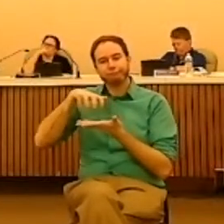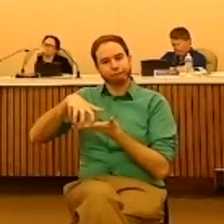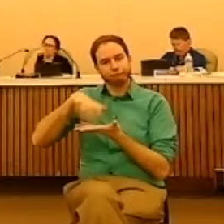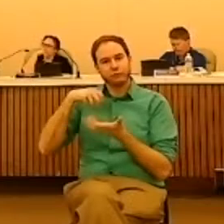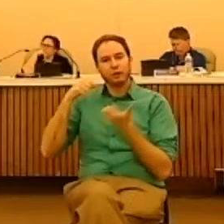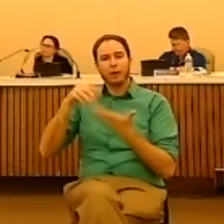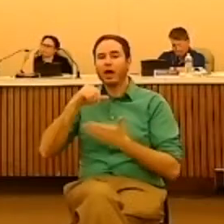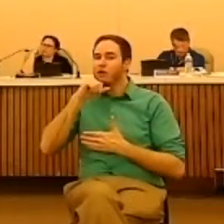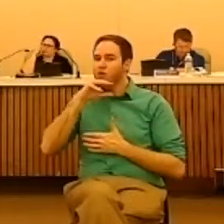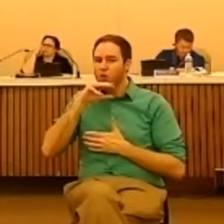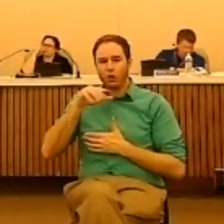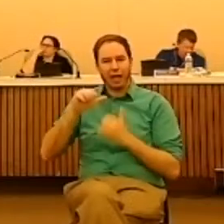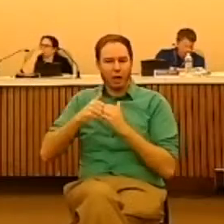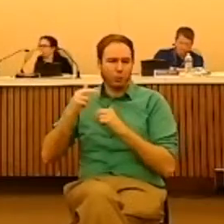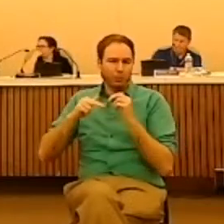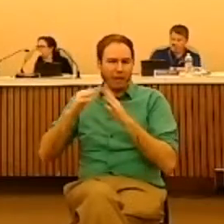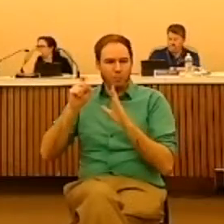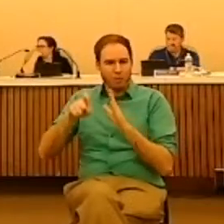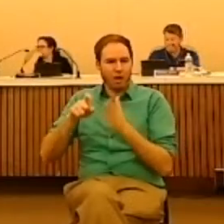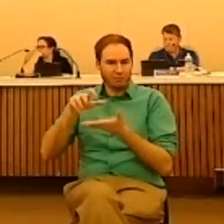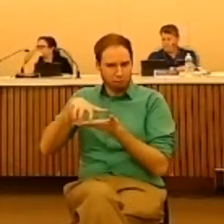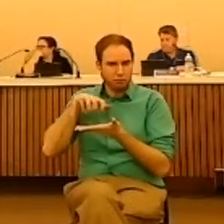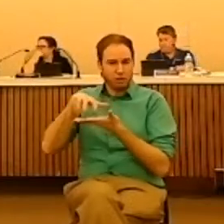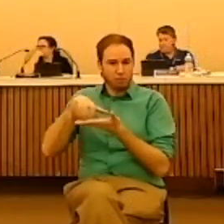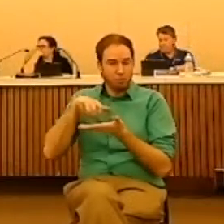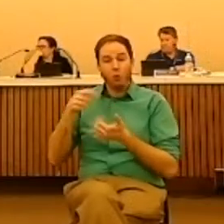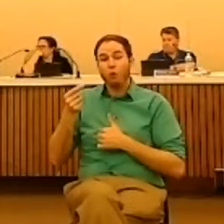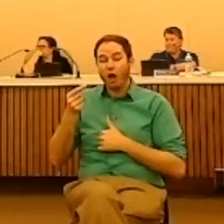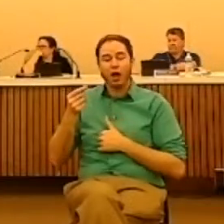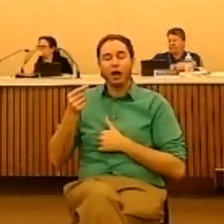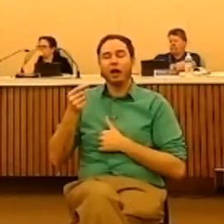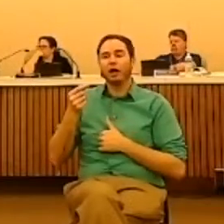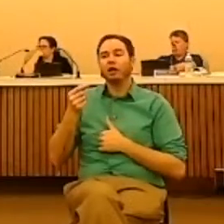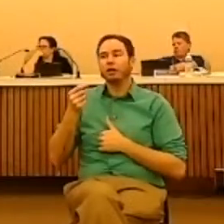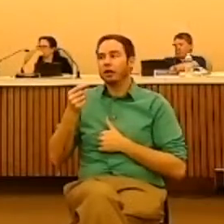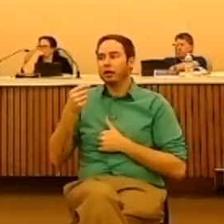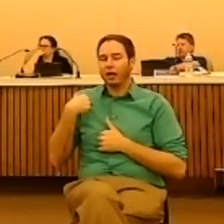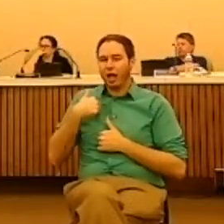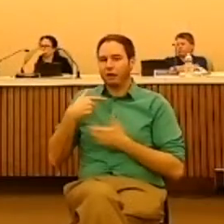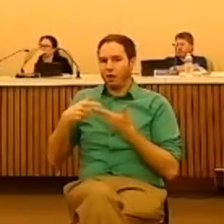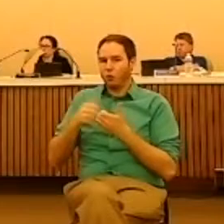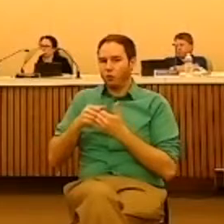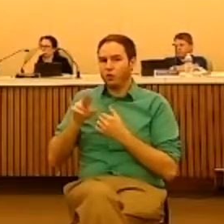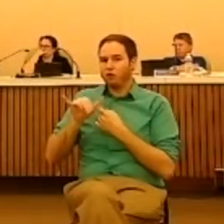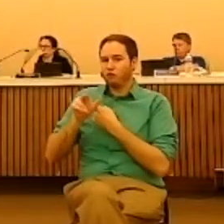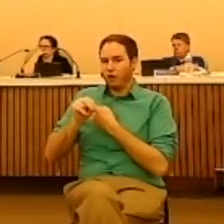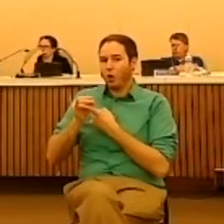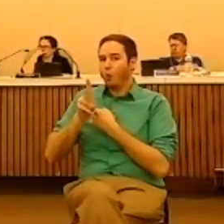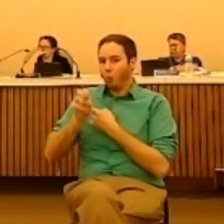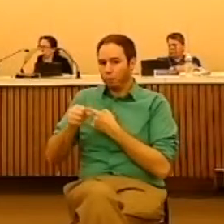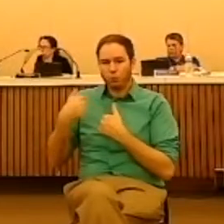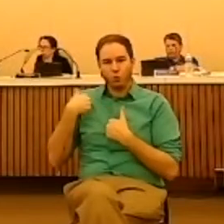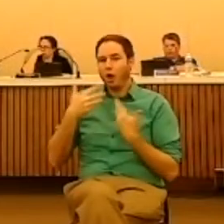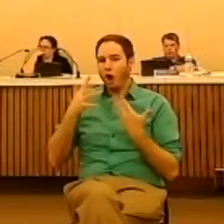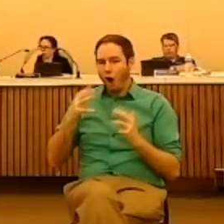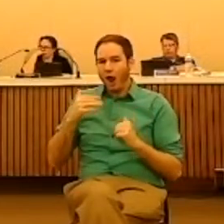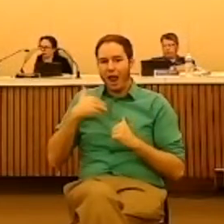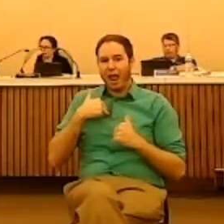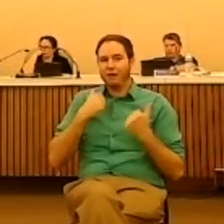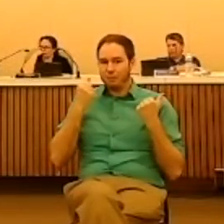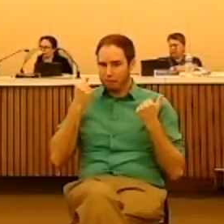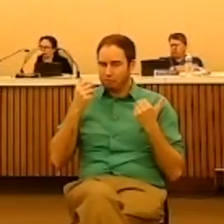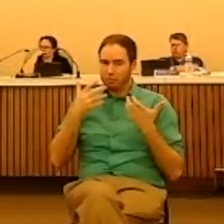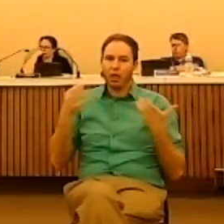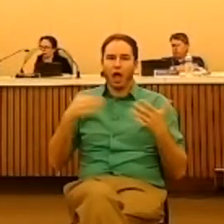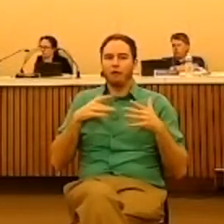amount of soil, it's the only way you can build the houses. One of the things that I've talked to Ryan Holmes about is we already have a bunch of open